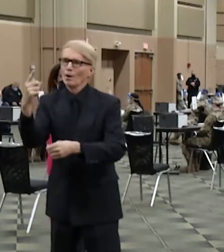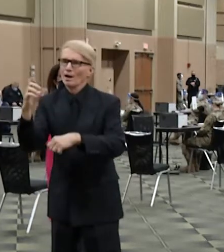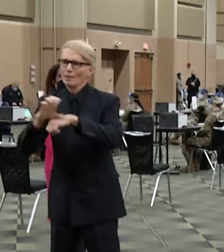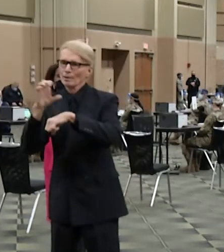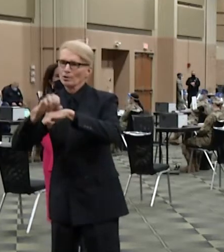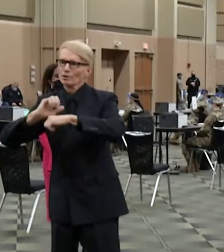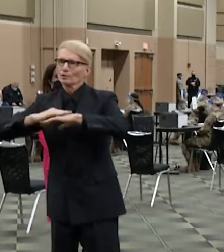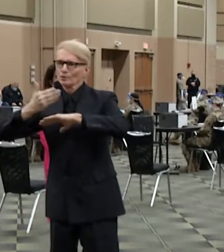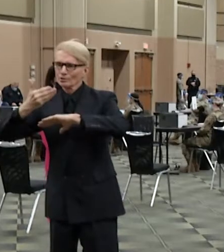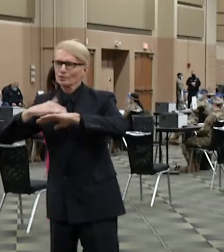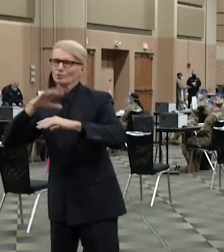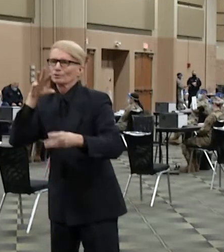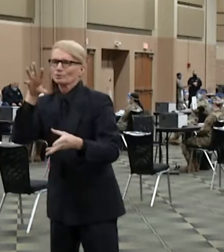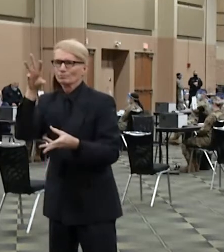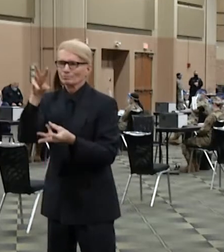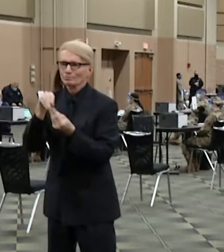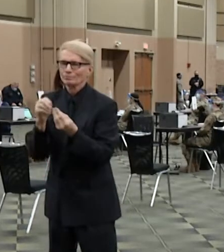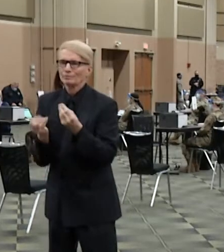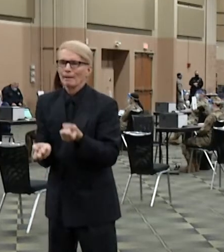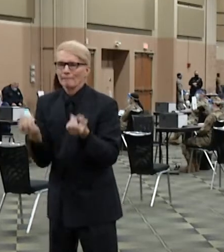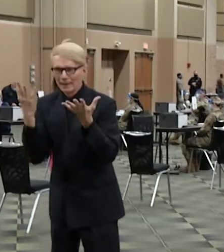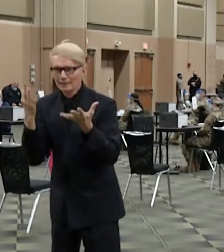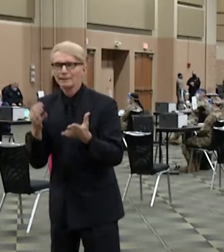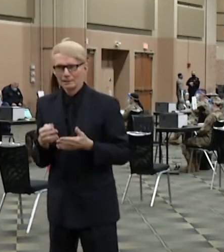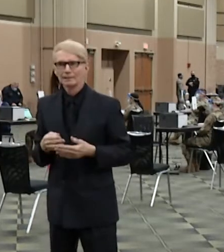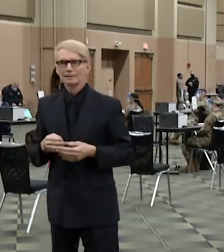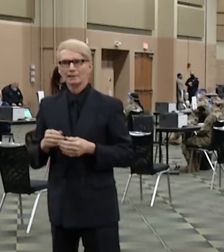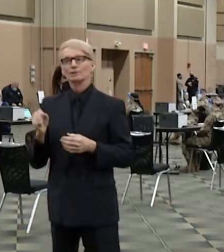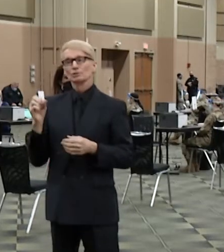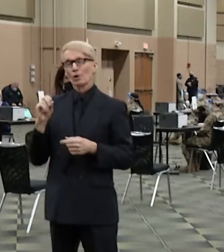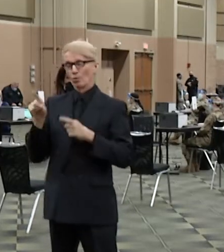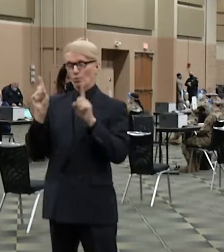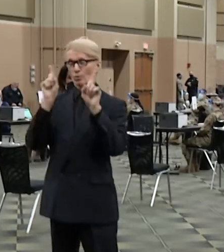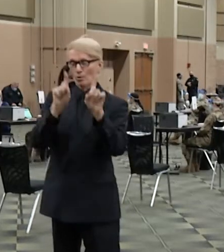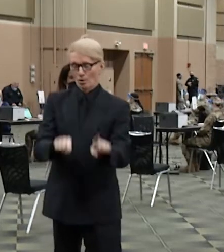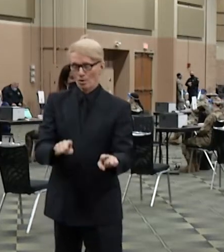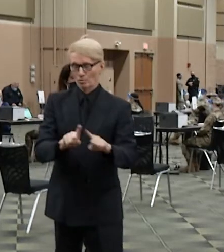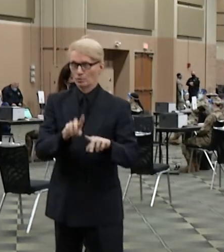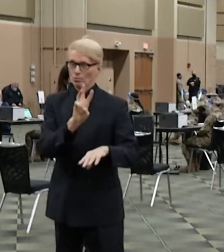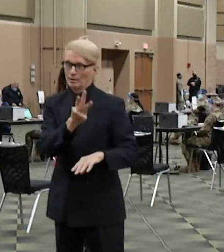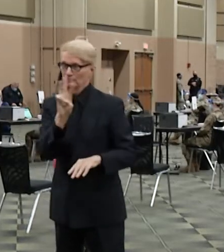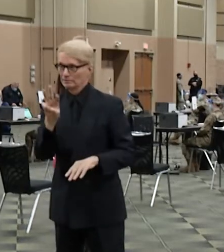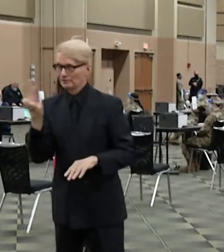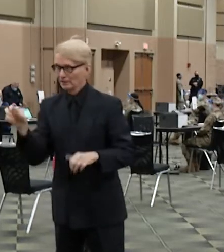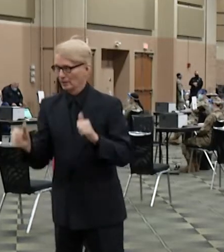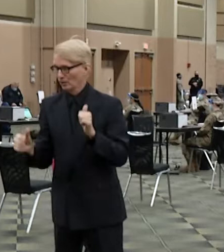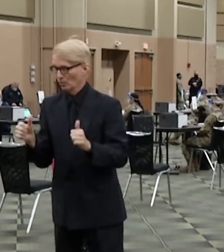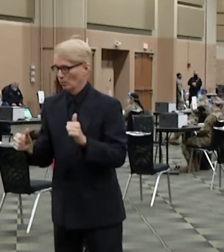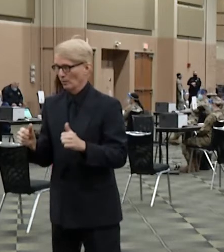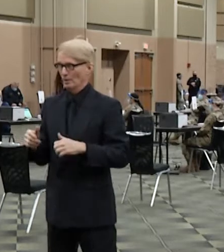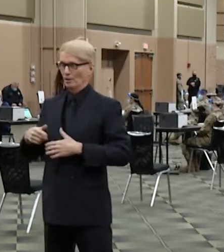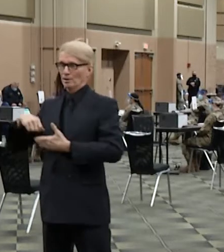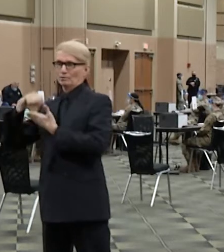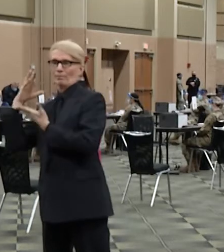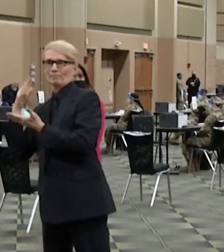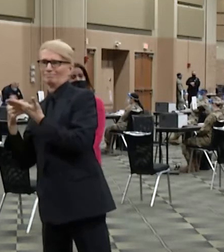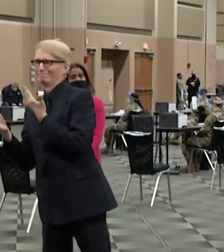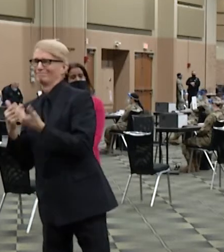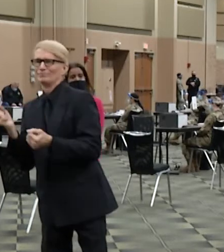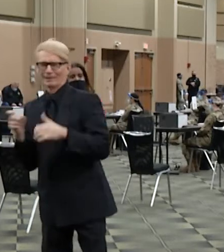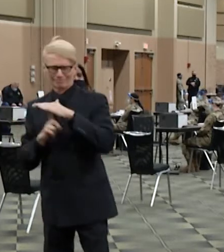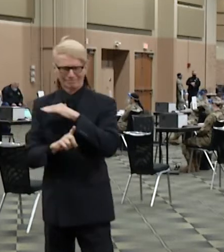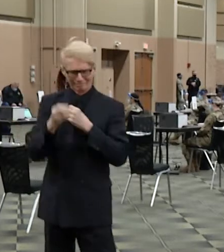again, because it's the most important thing that I'm here to talk to you about today, is when you go to the website, whether you are in 1B or not, you can register. You can